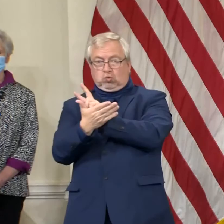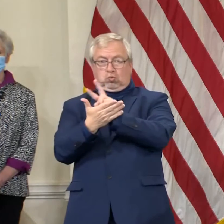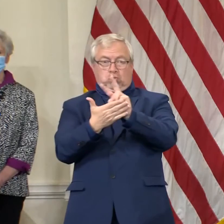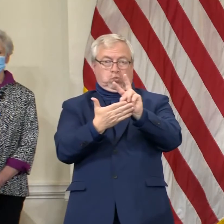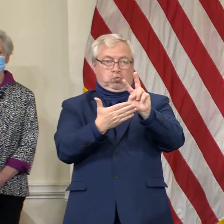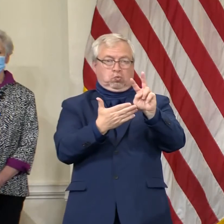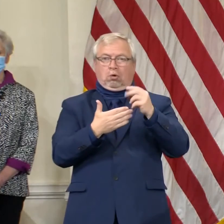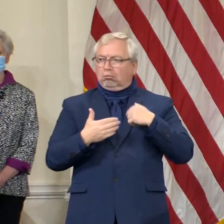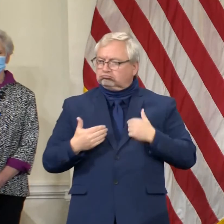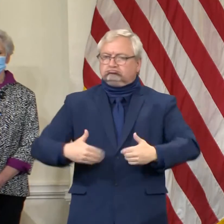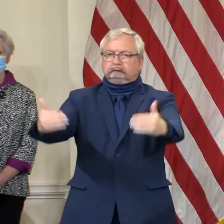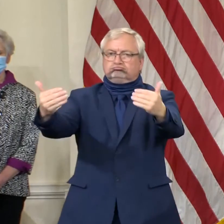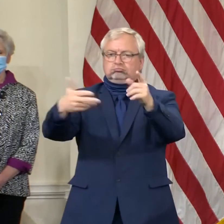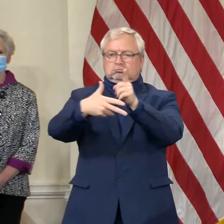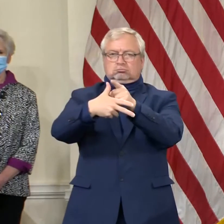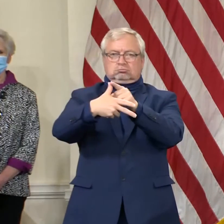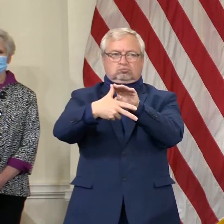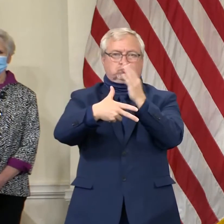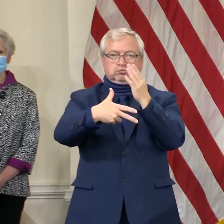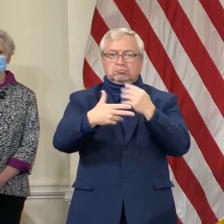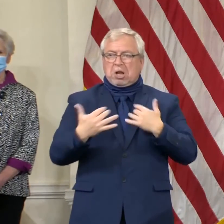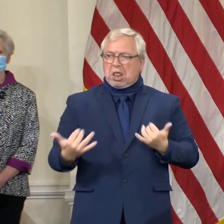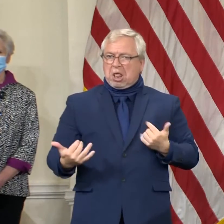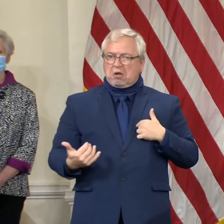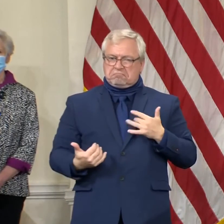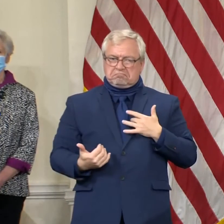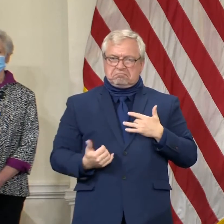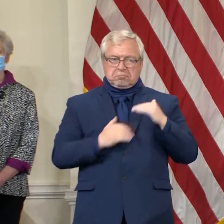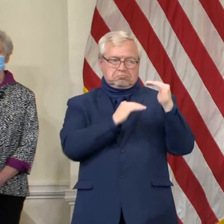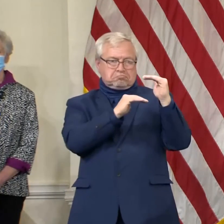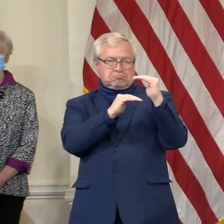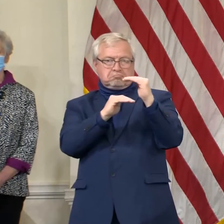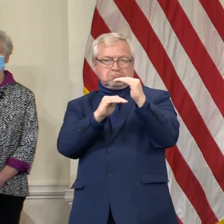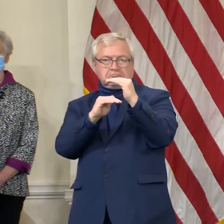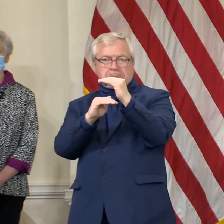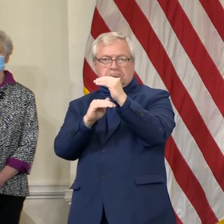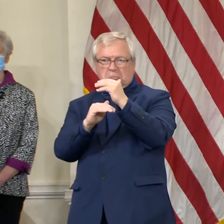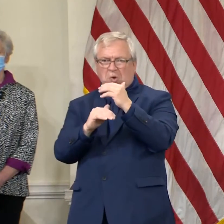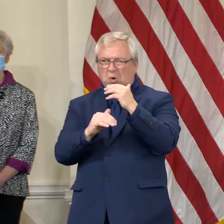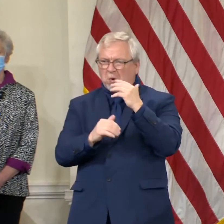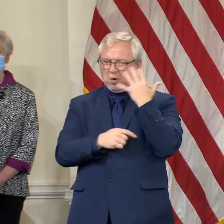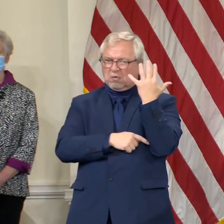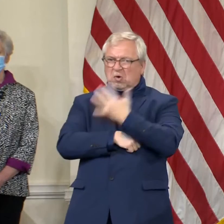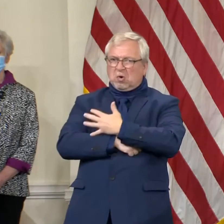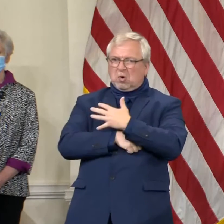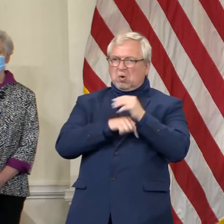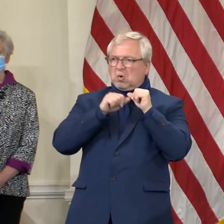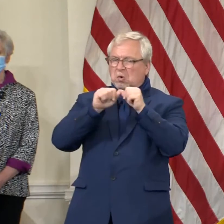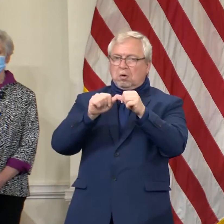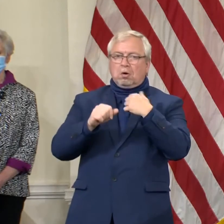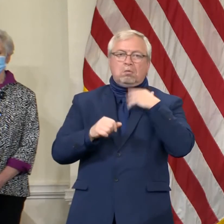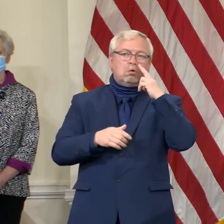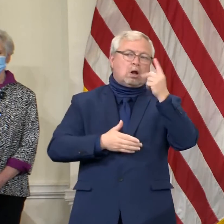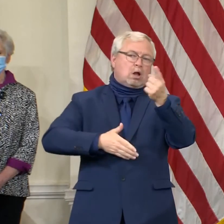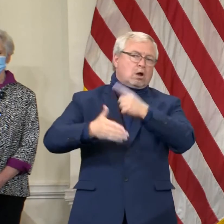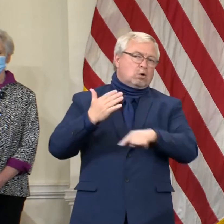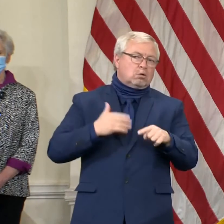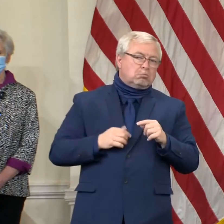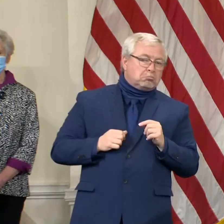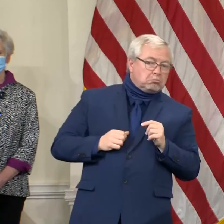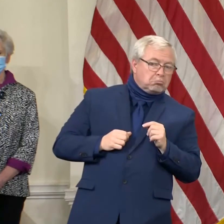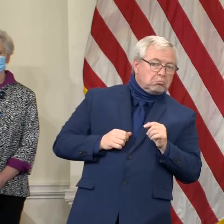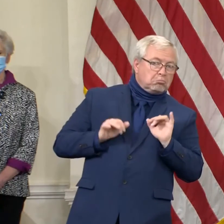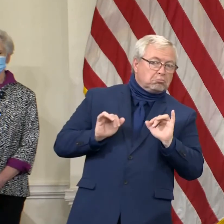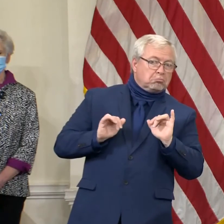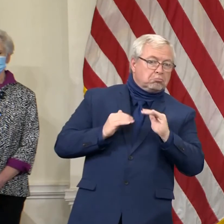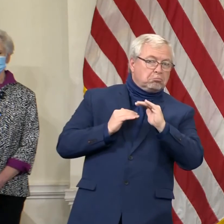phase 1. We've now got a pretty good trend for 7 and 8 days. So we're going to take another look at that next week. I'm not committing to it